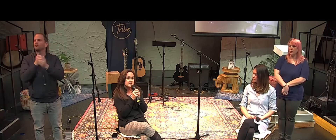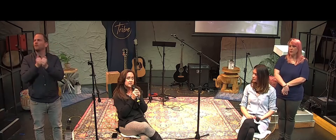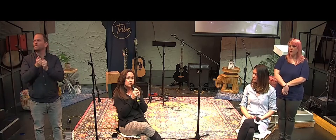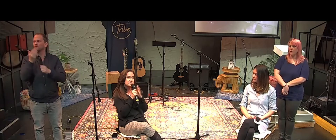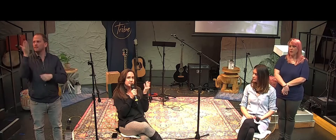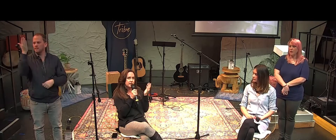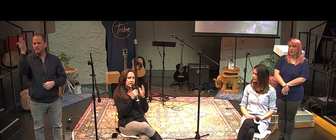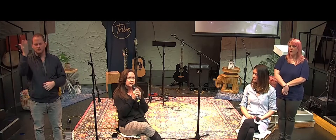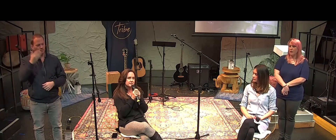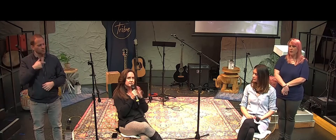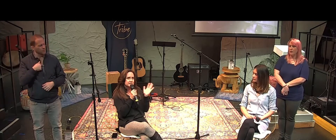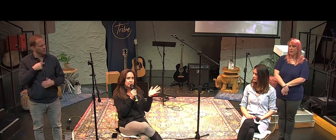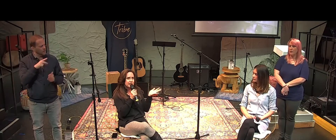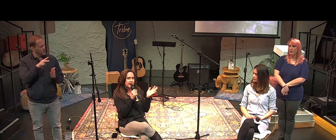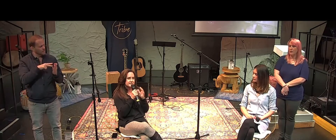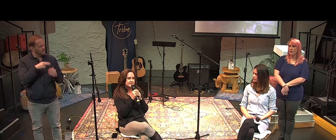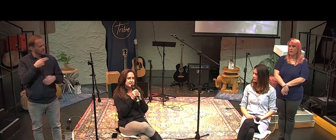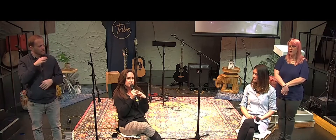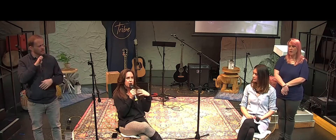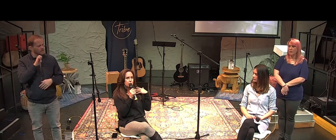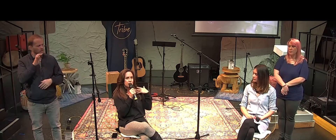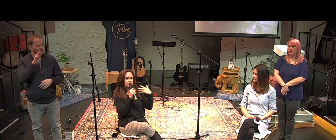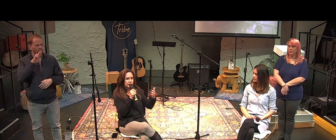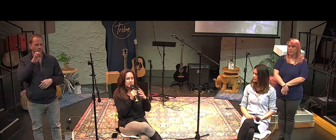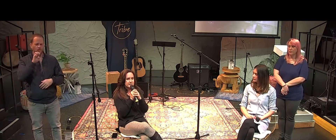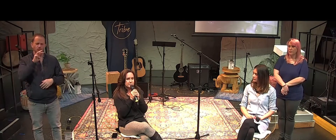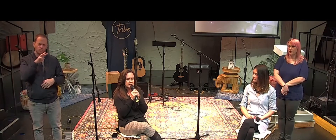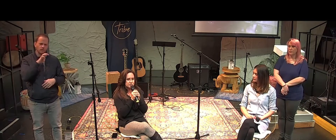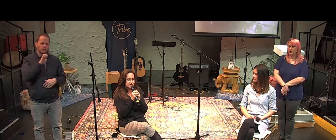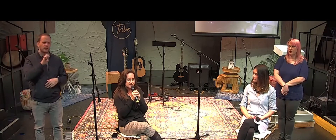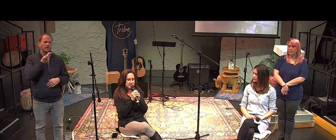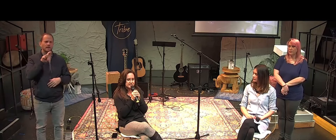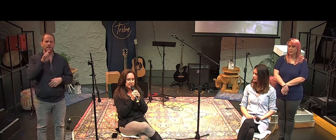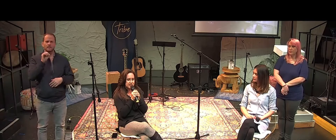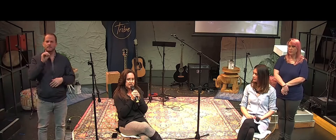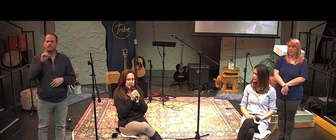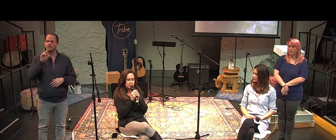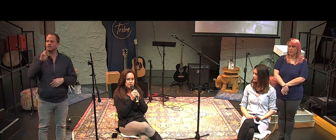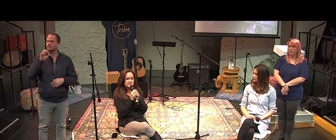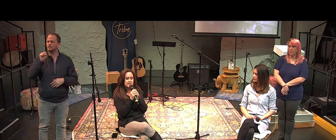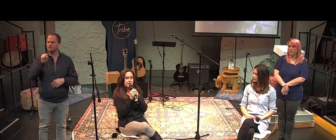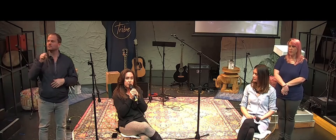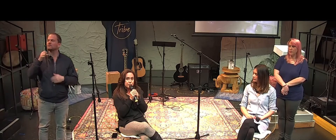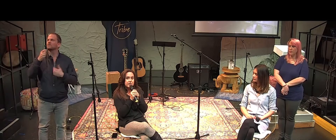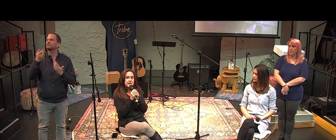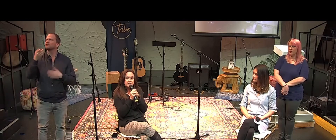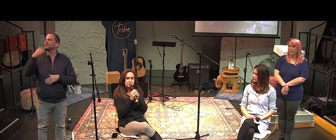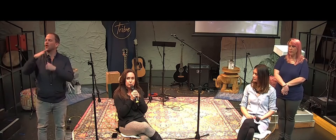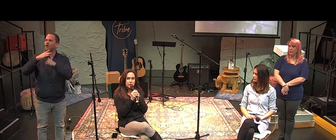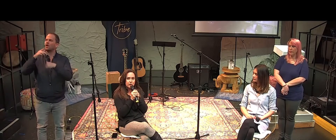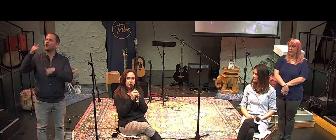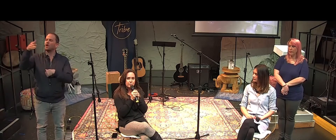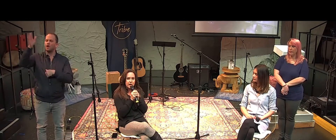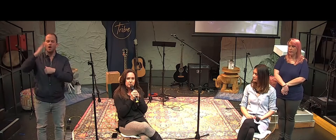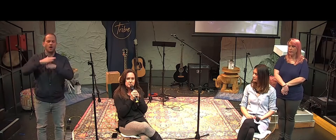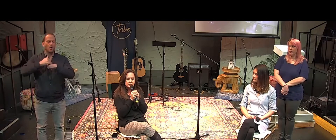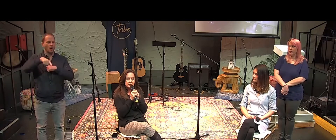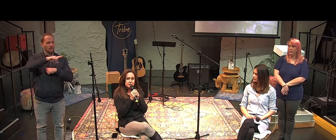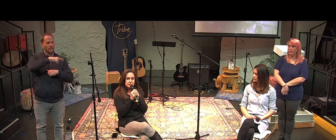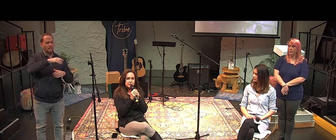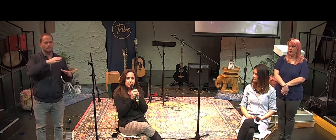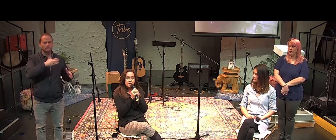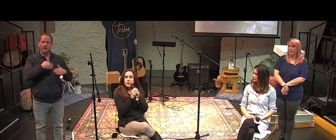Hebrews, well, starting some in Exodus about when God calls them to enter his rest, and then in Hebrews 3 and 4